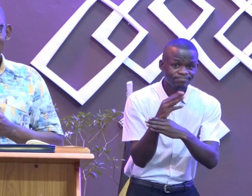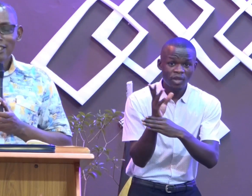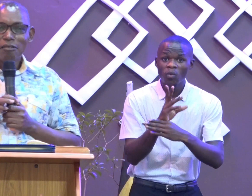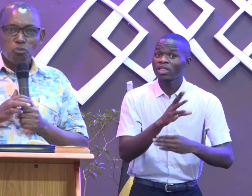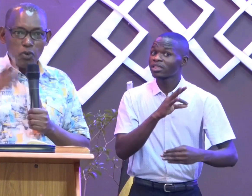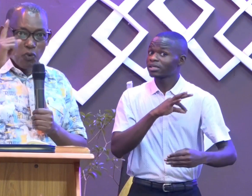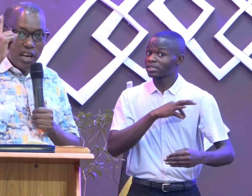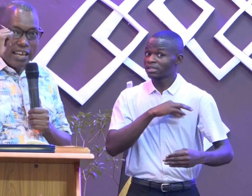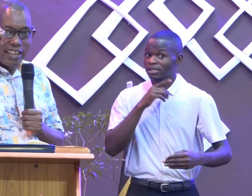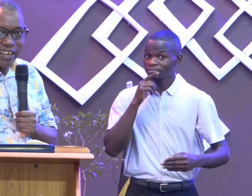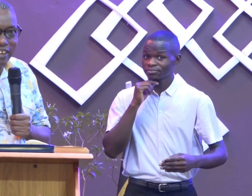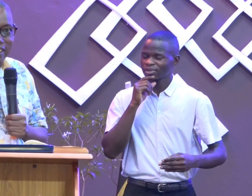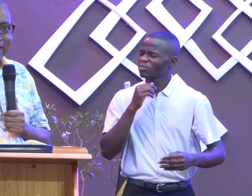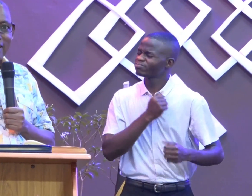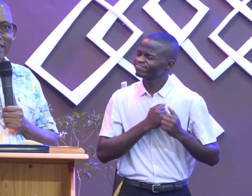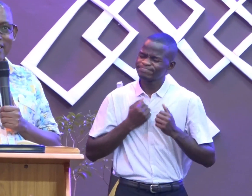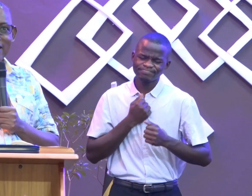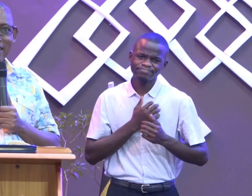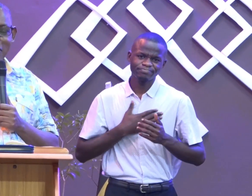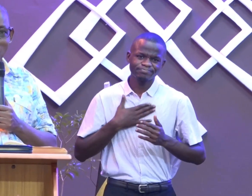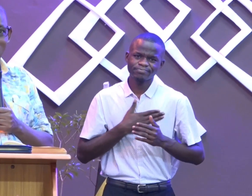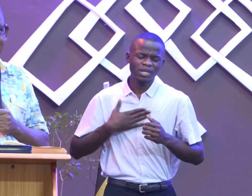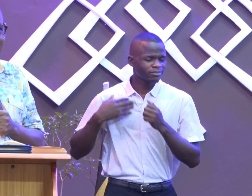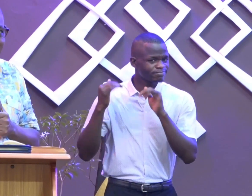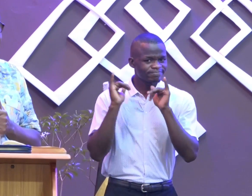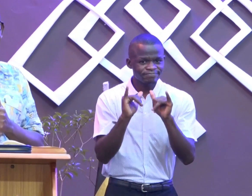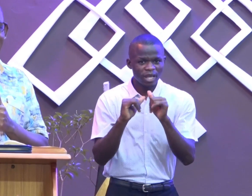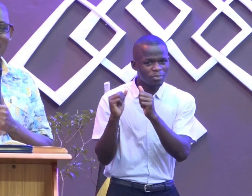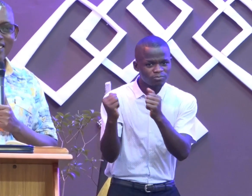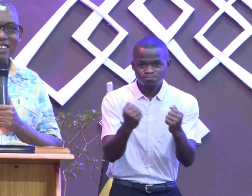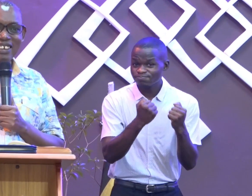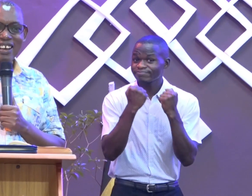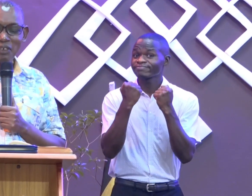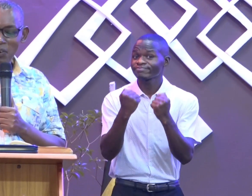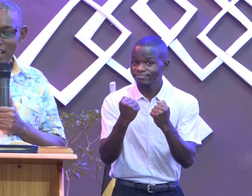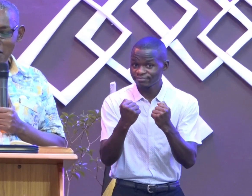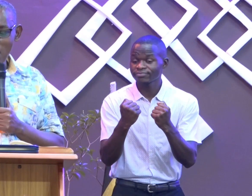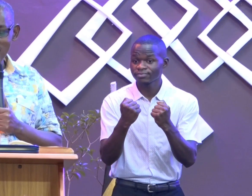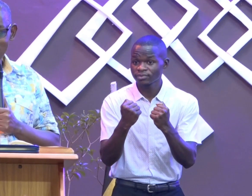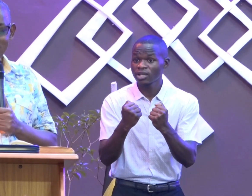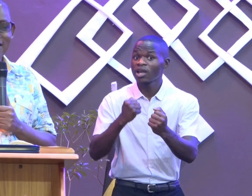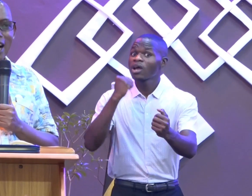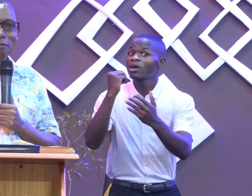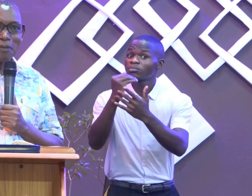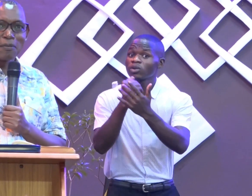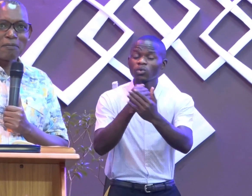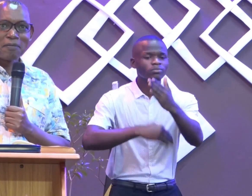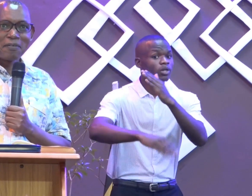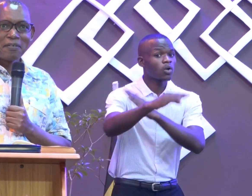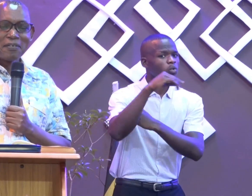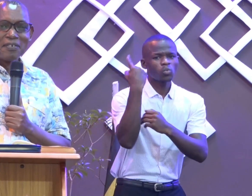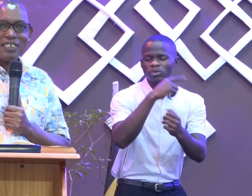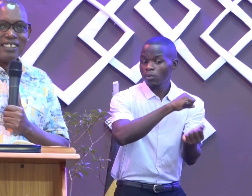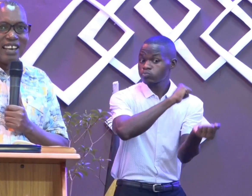the inner man ministry. Munywere. Be immovable. Katunywere. Let us be immovable. Katonda yawanyisizamu.